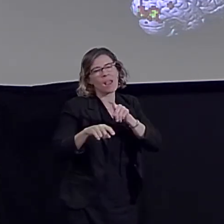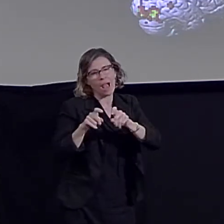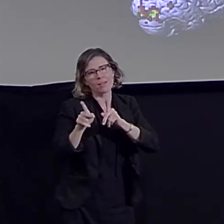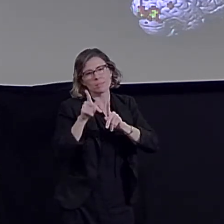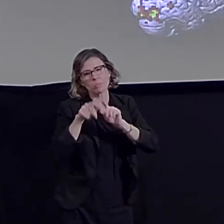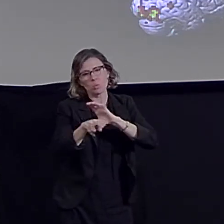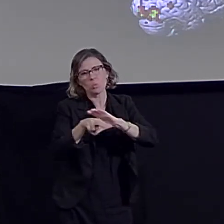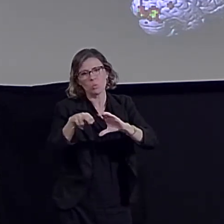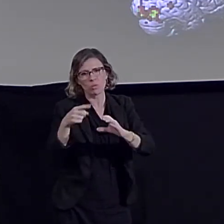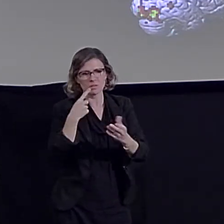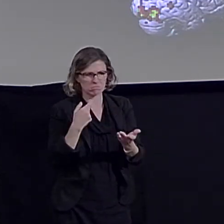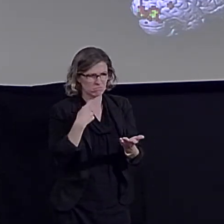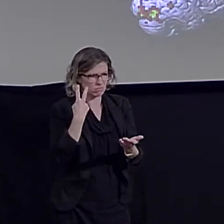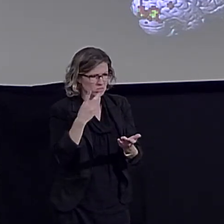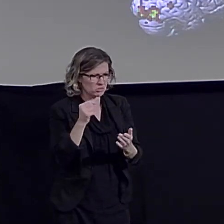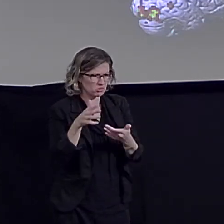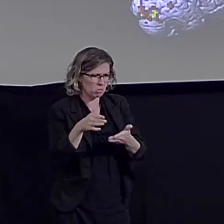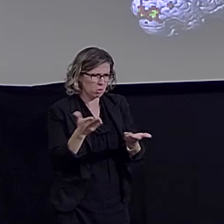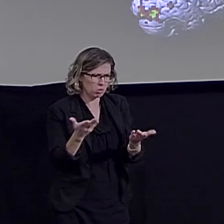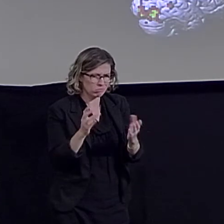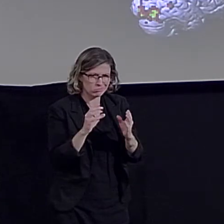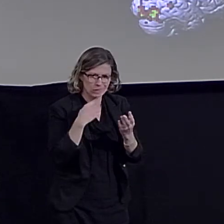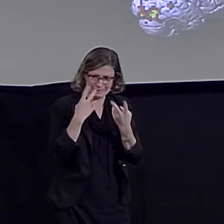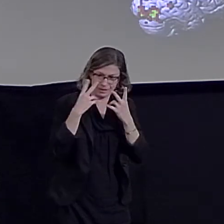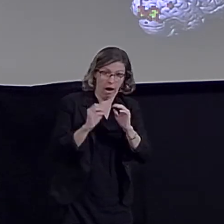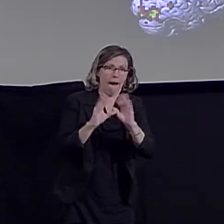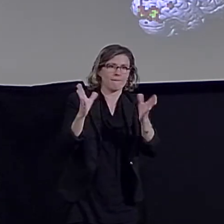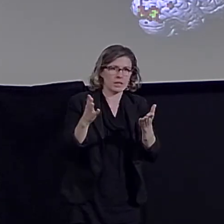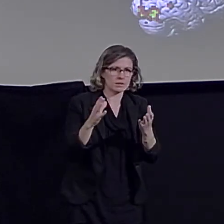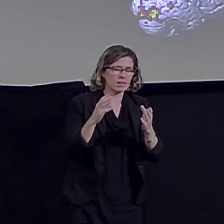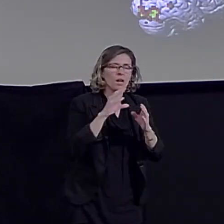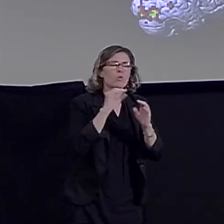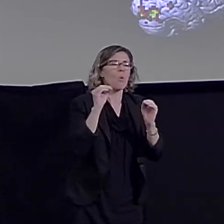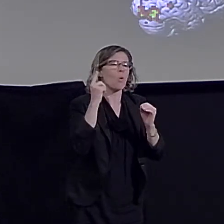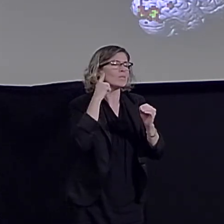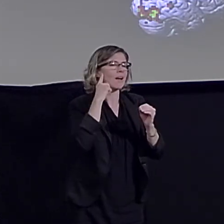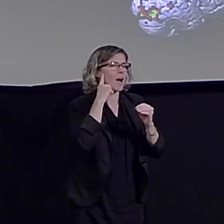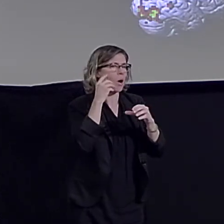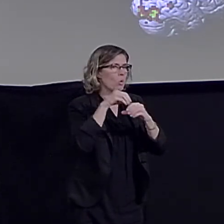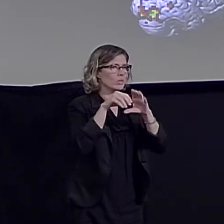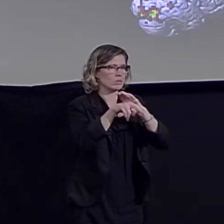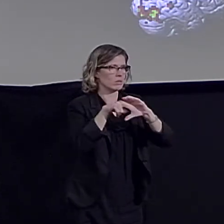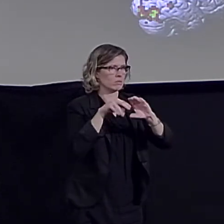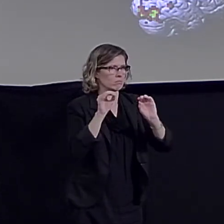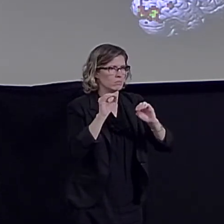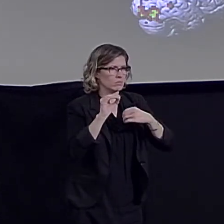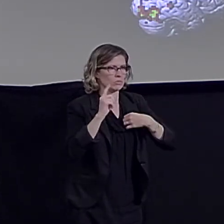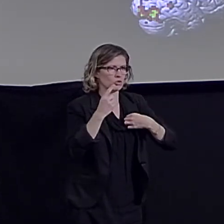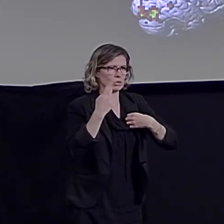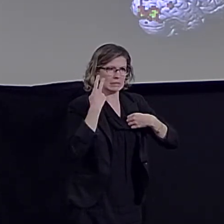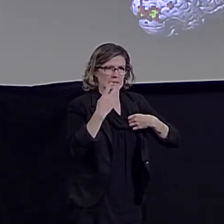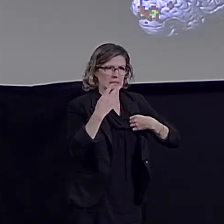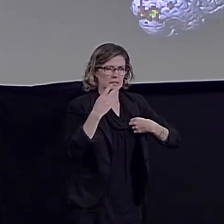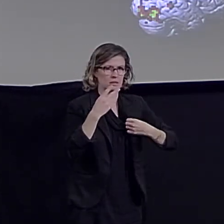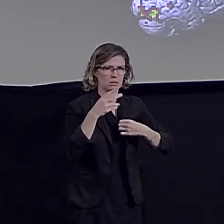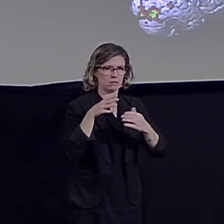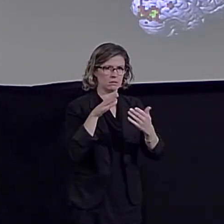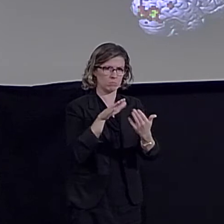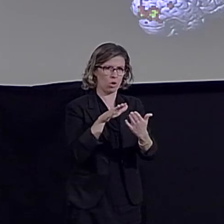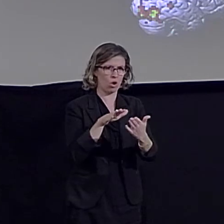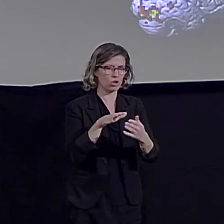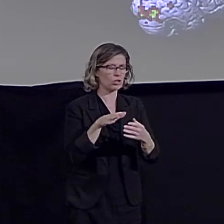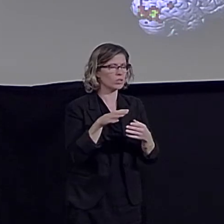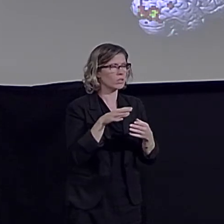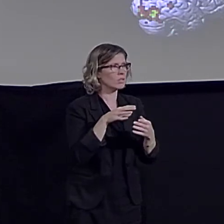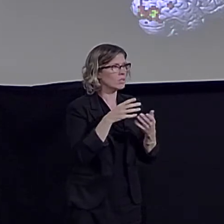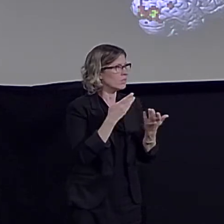They said, well, the dog was barking. Obviously it was barking. There was no noise. Barking. So how they know it? But